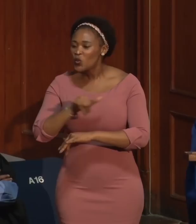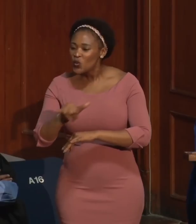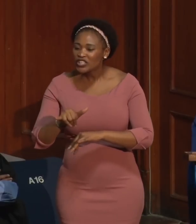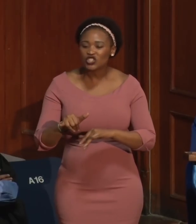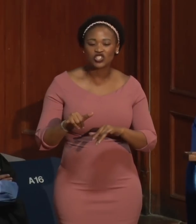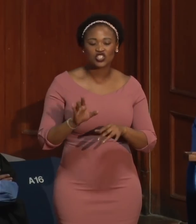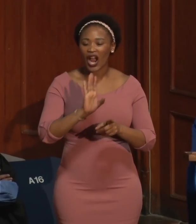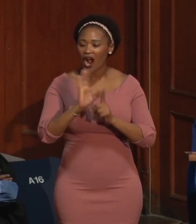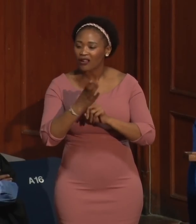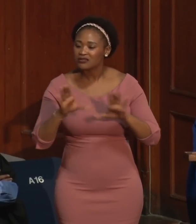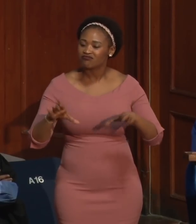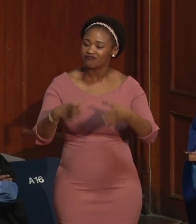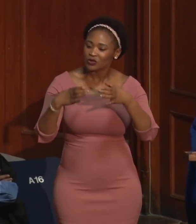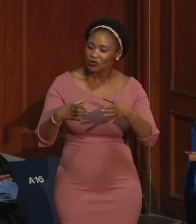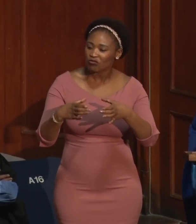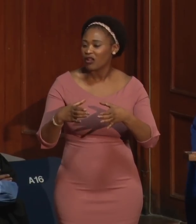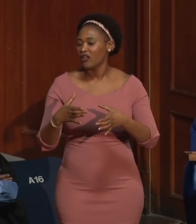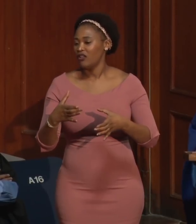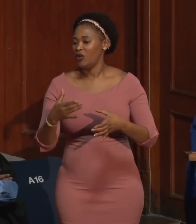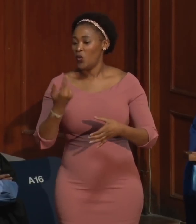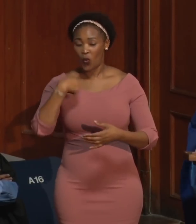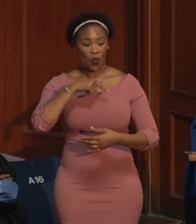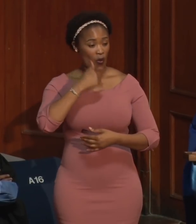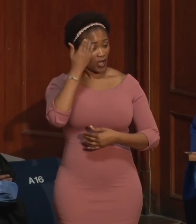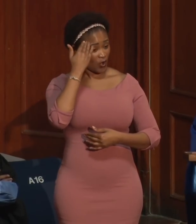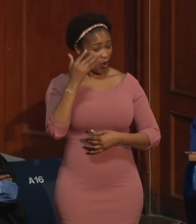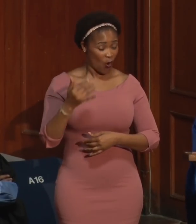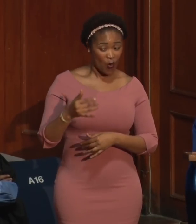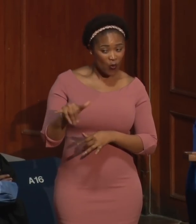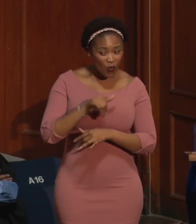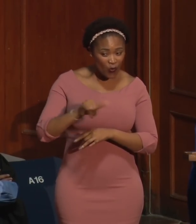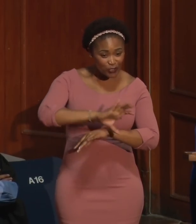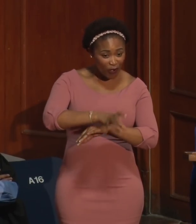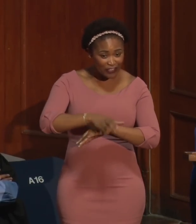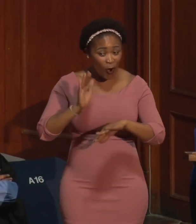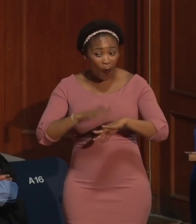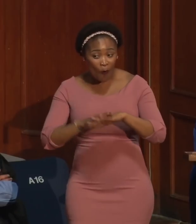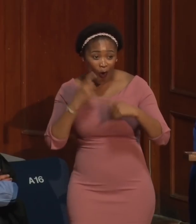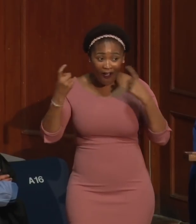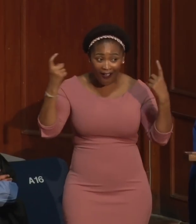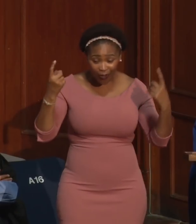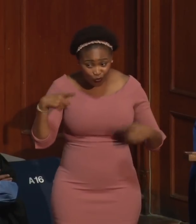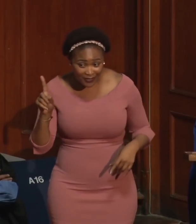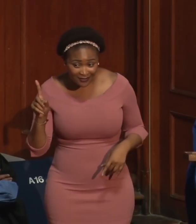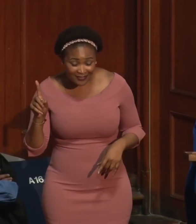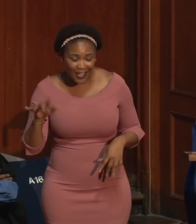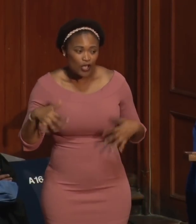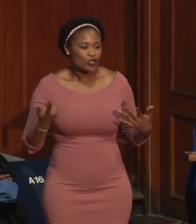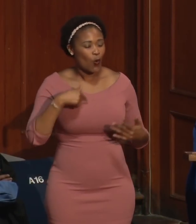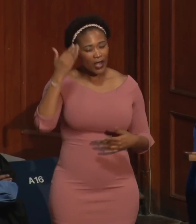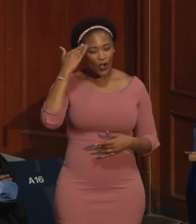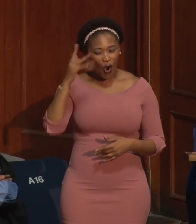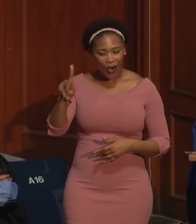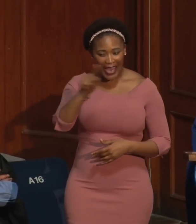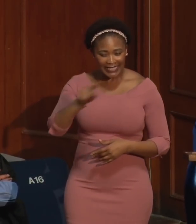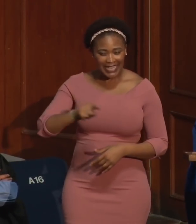from. And we know which provinces rock it more, right? So we know if KZN is